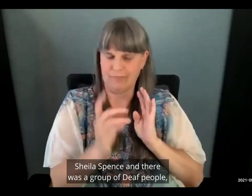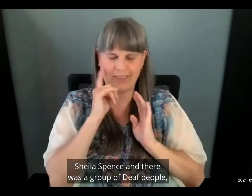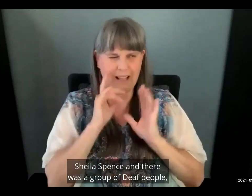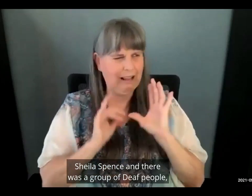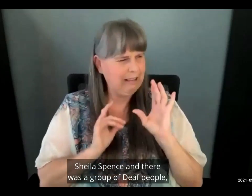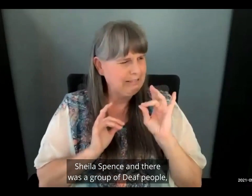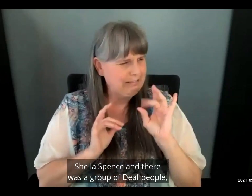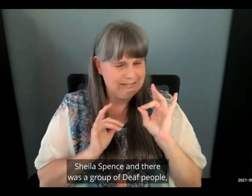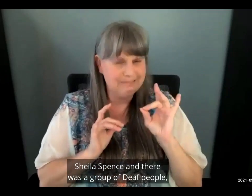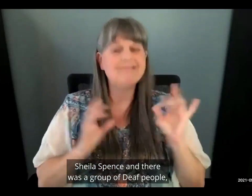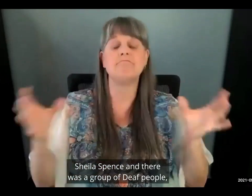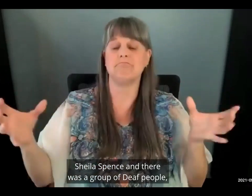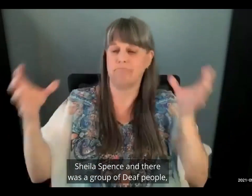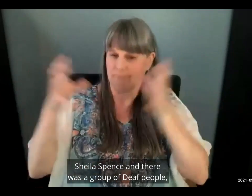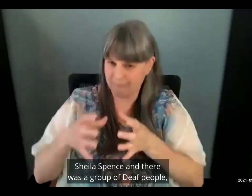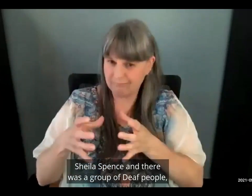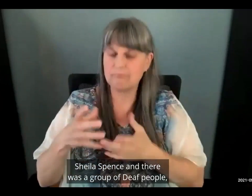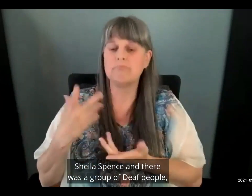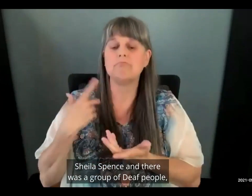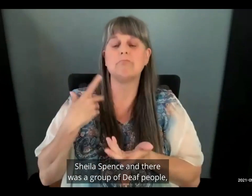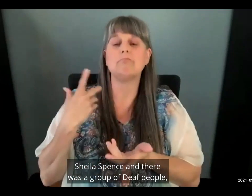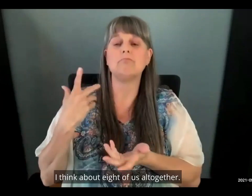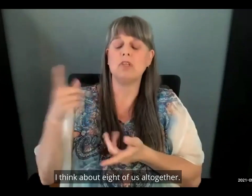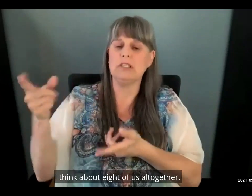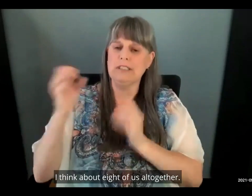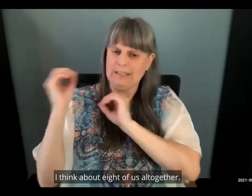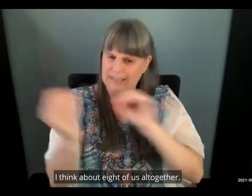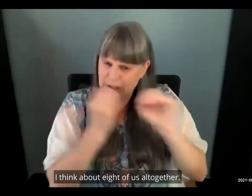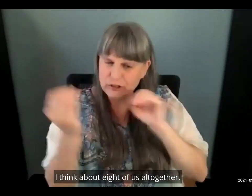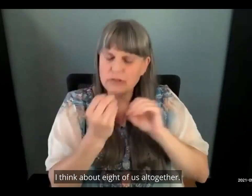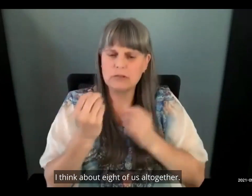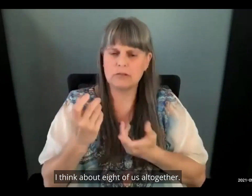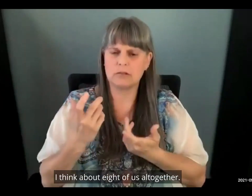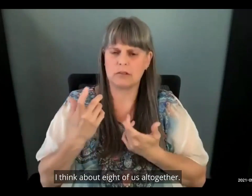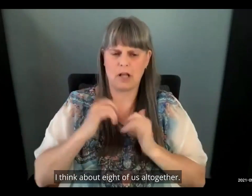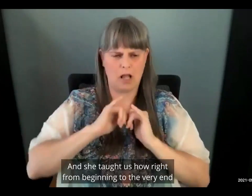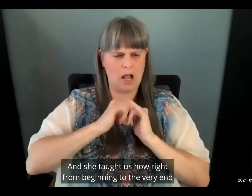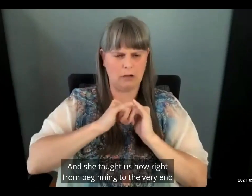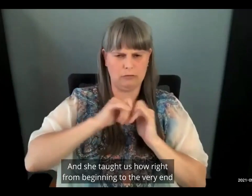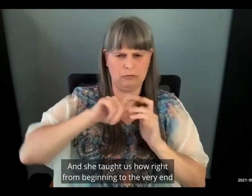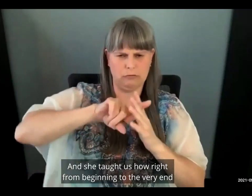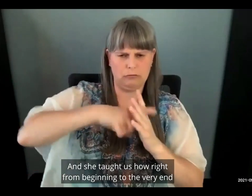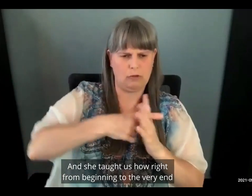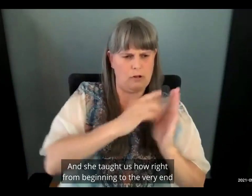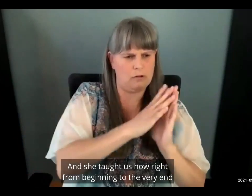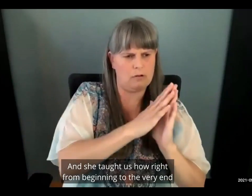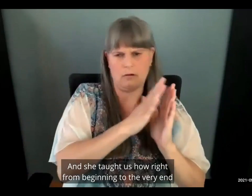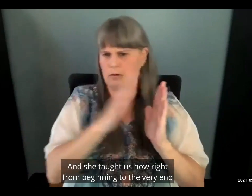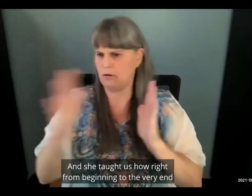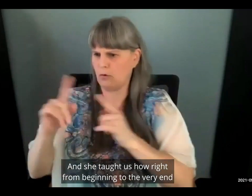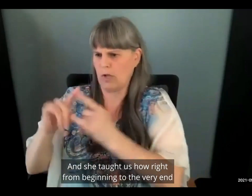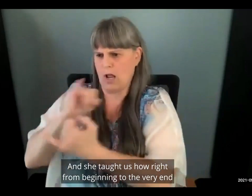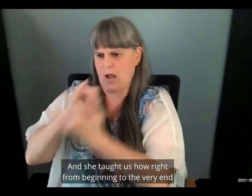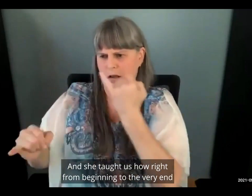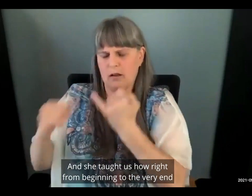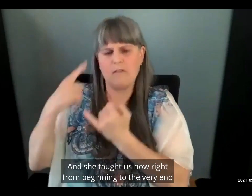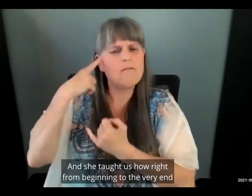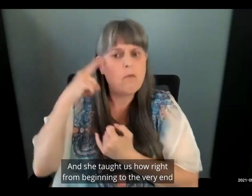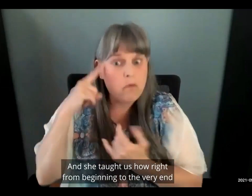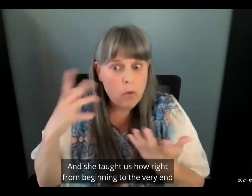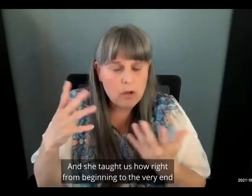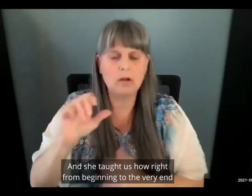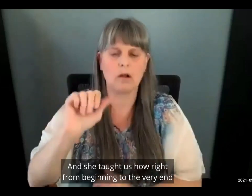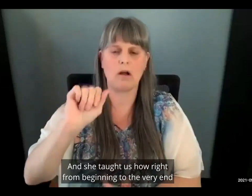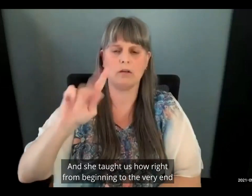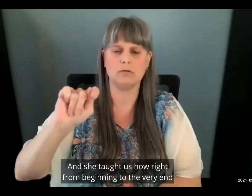Sheila Spence, and there was a group of deaf of people, I think about eight of us all together. And she taught us how, right